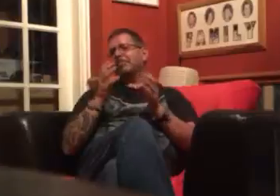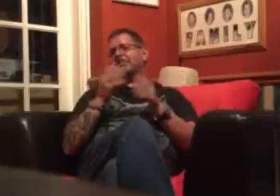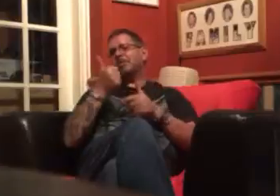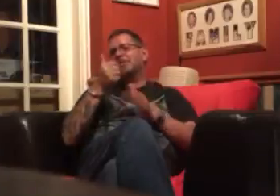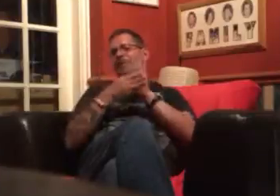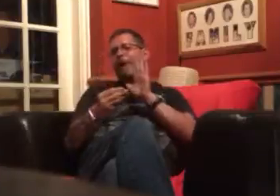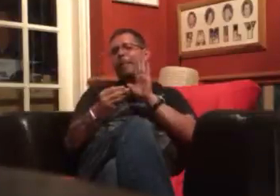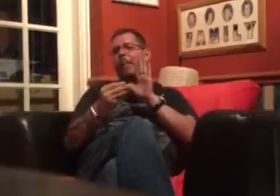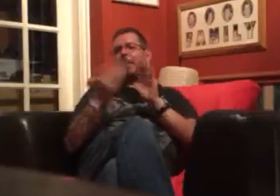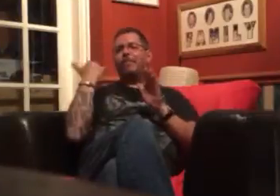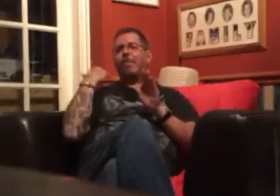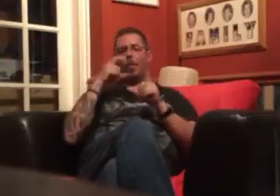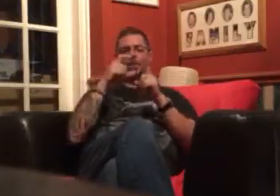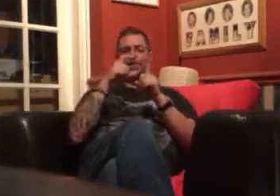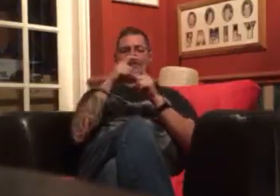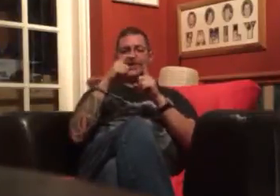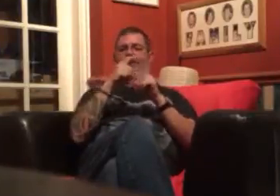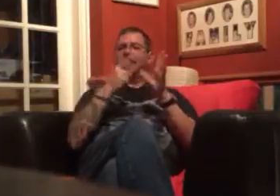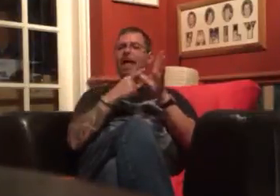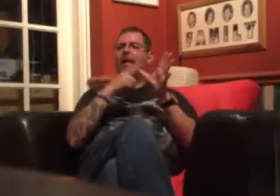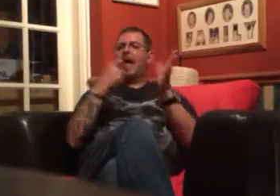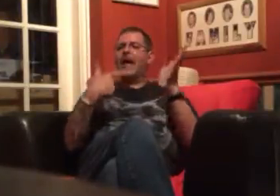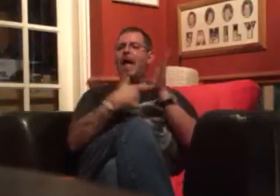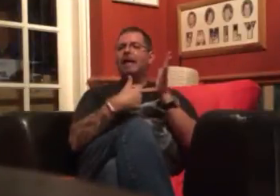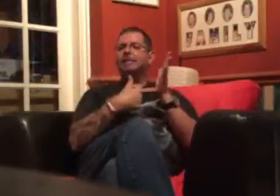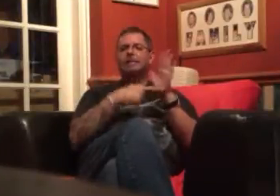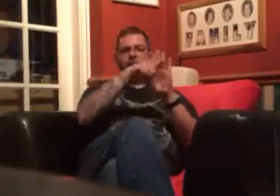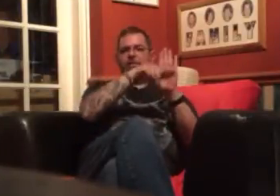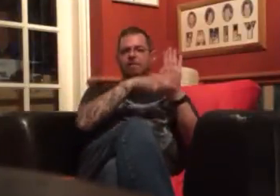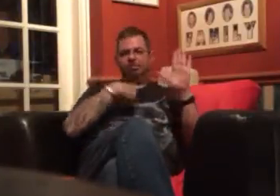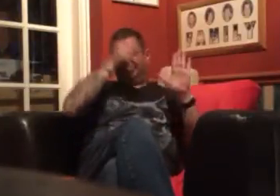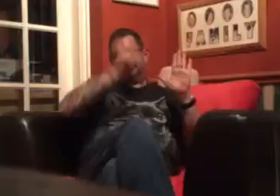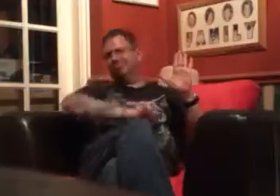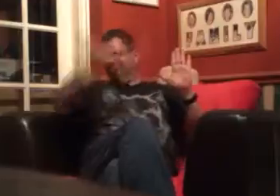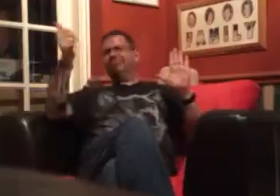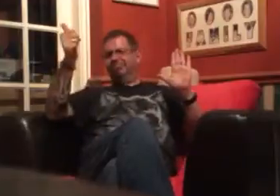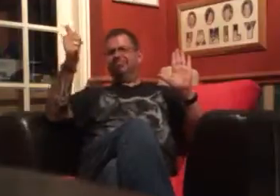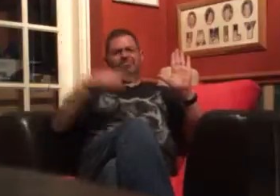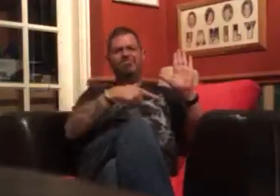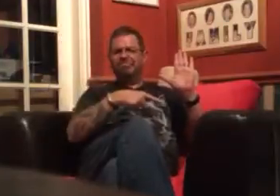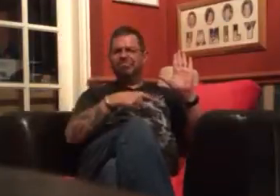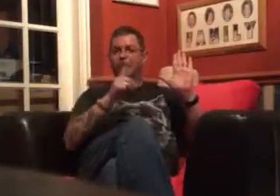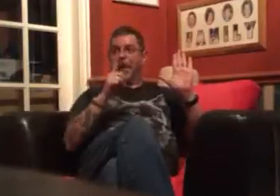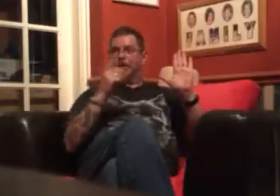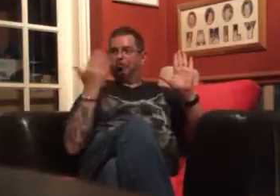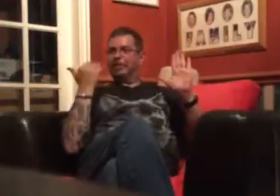implemented. And it really, a good example before, the DDAT Act, I know very, very well,